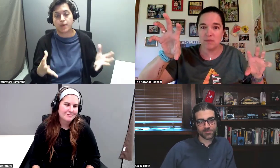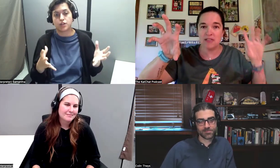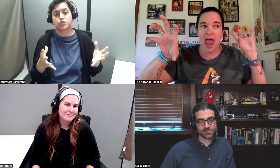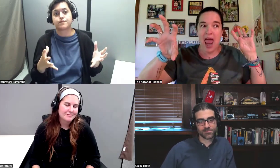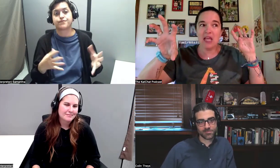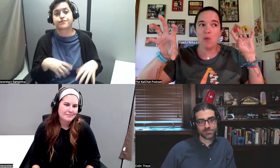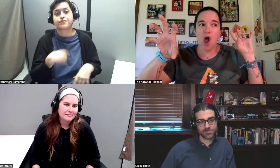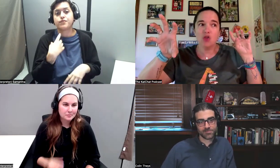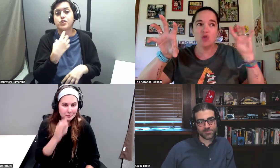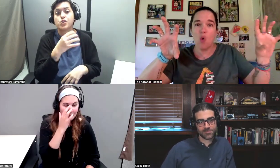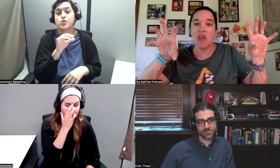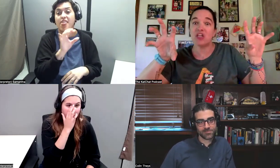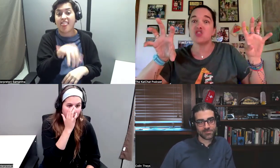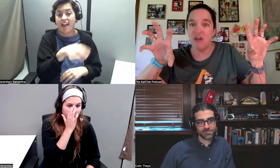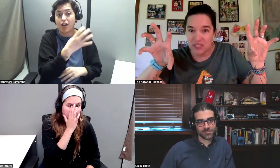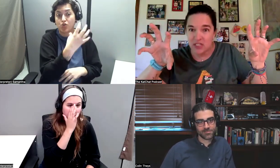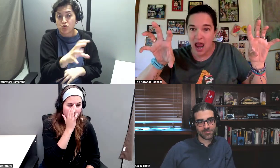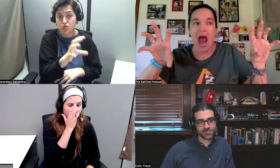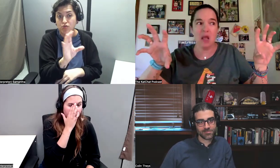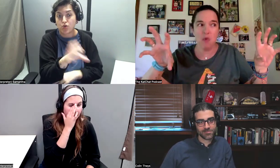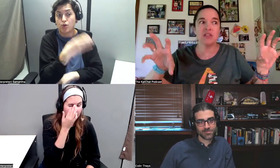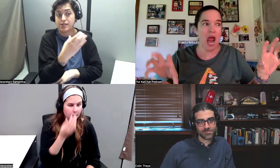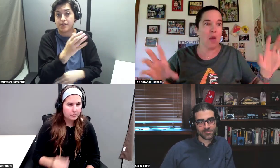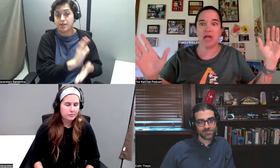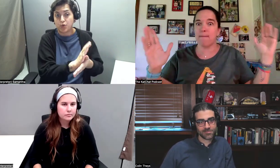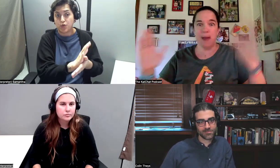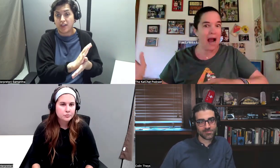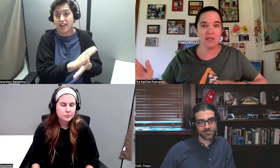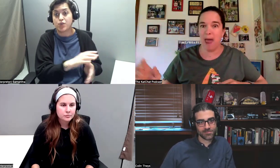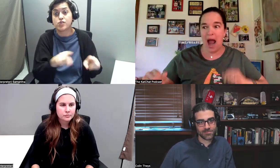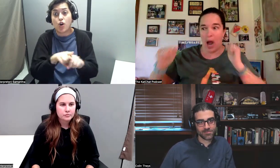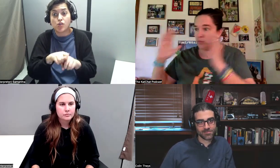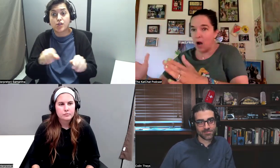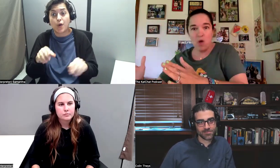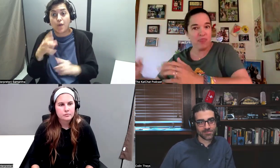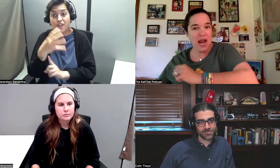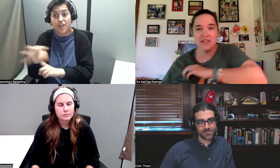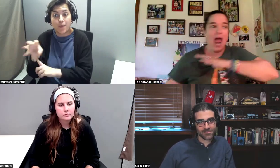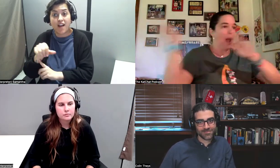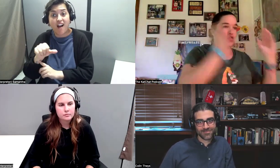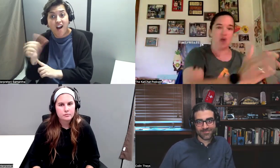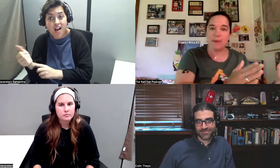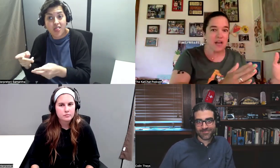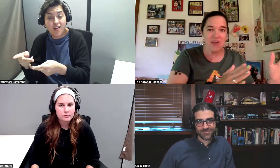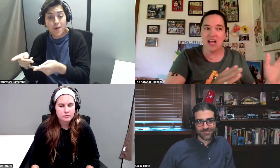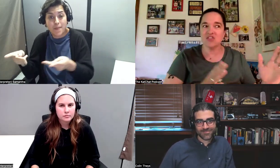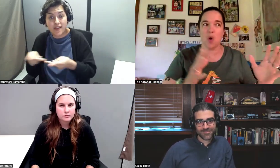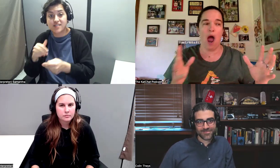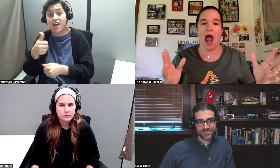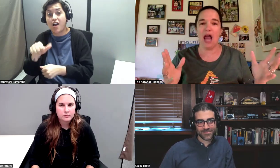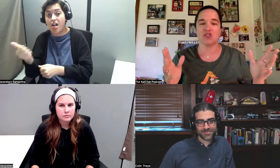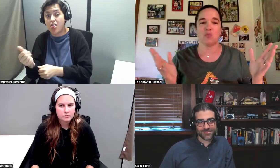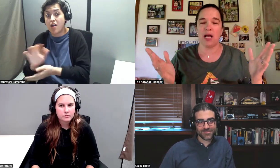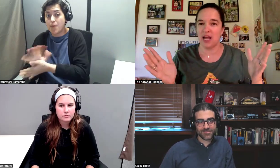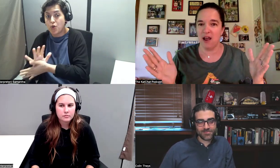Baltimore Christmas, and he was also doing The Shift, and he was there, and it was like back to back. I'm done with this. I jump into this.